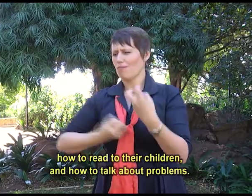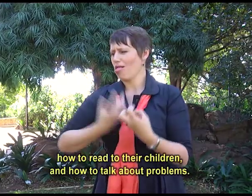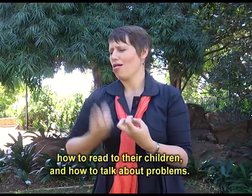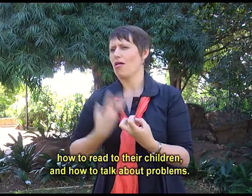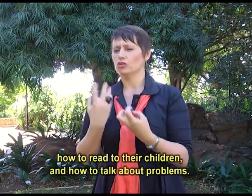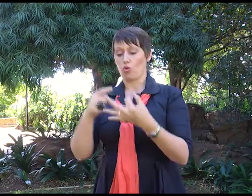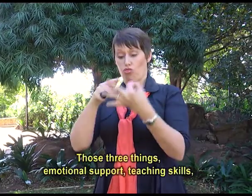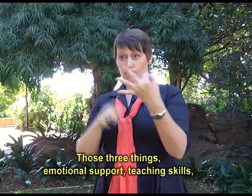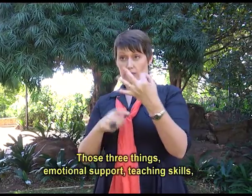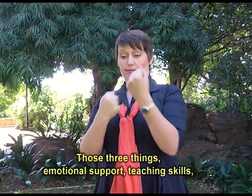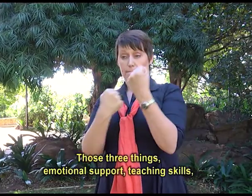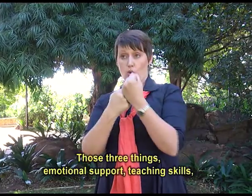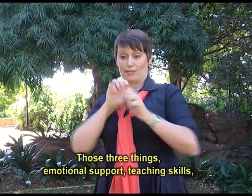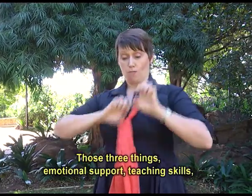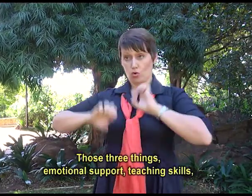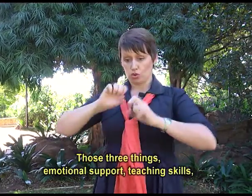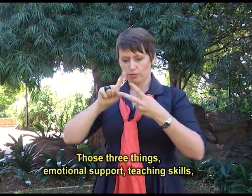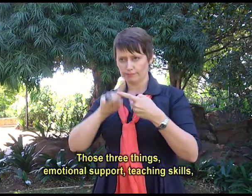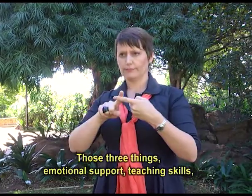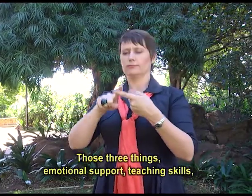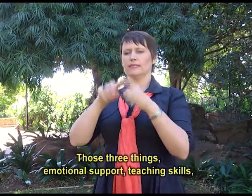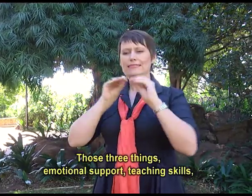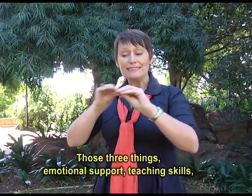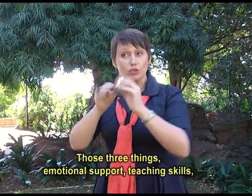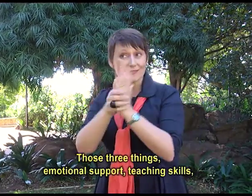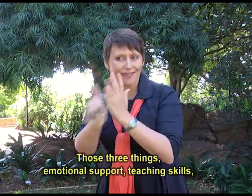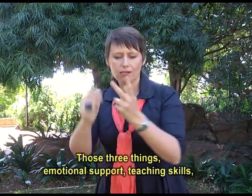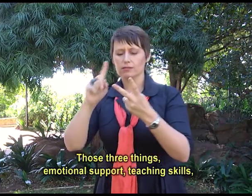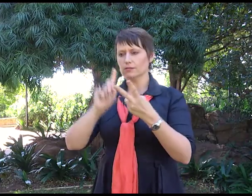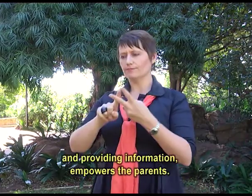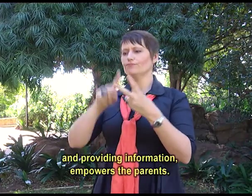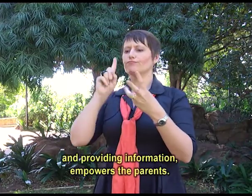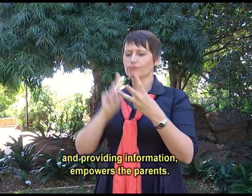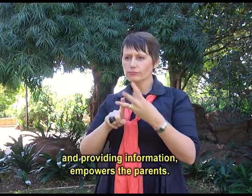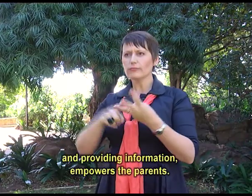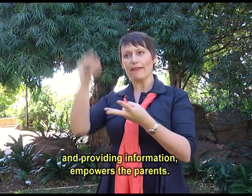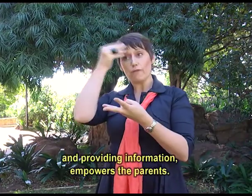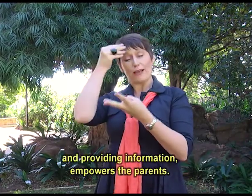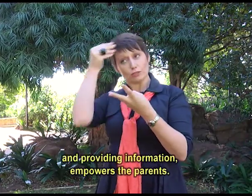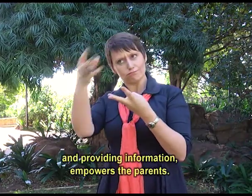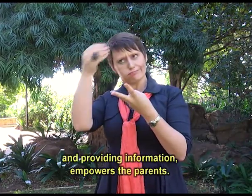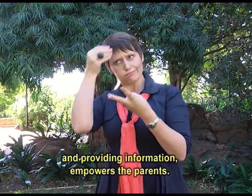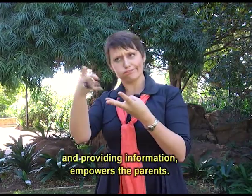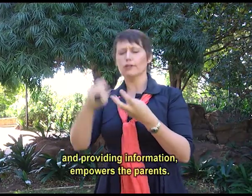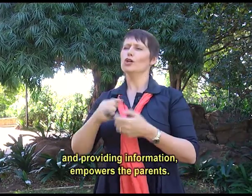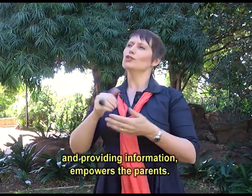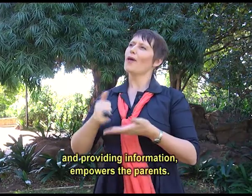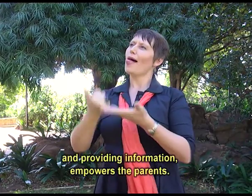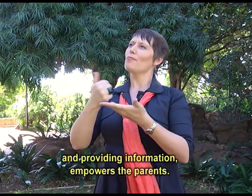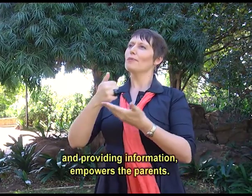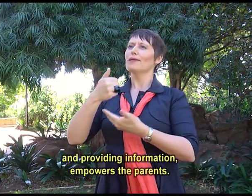problems. Those 3 things, emotional support, teaching skills, and providing information, empowers the